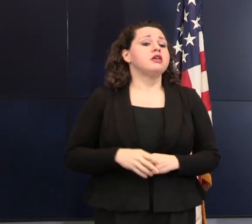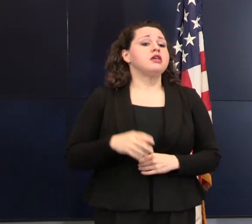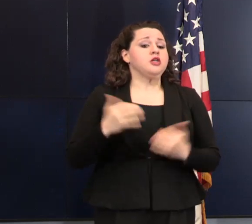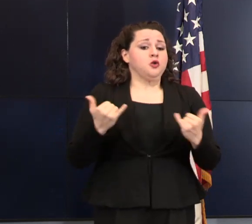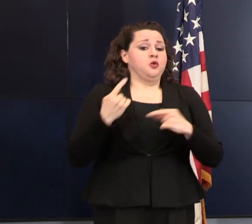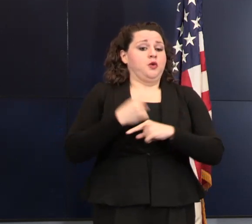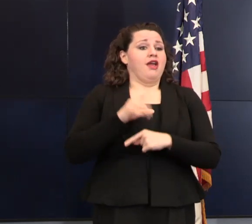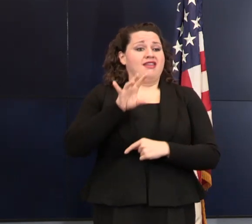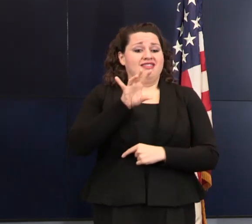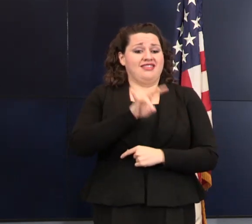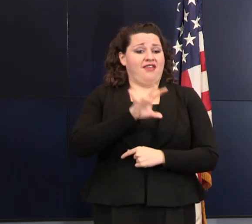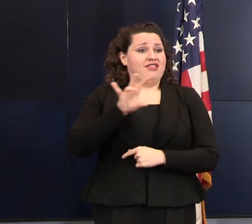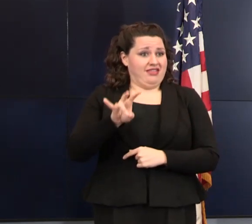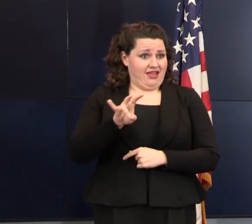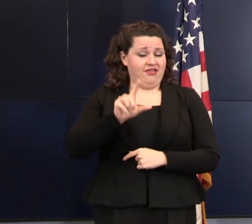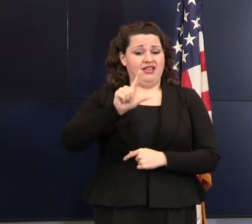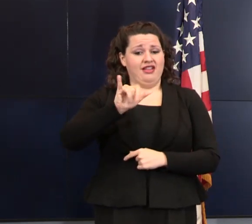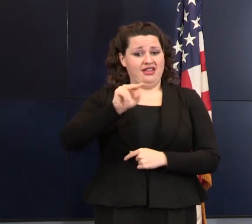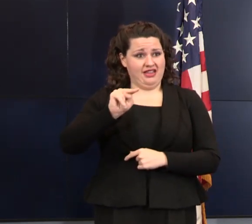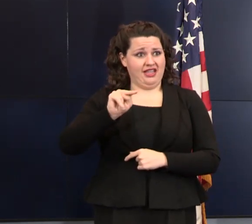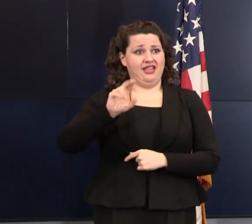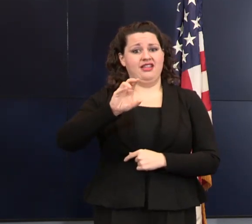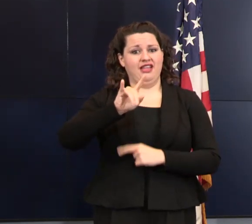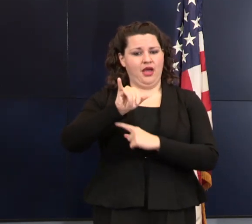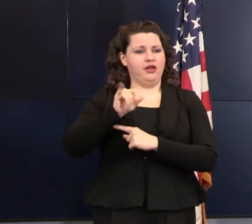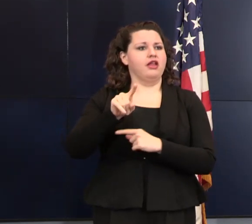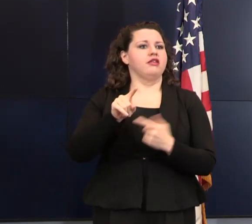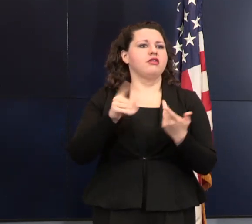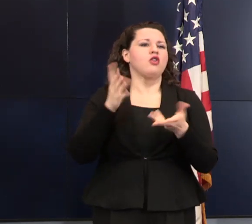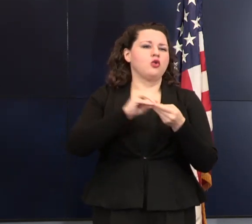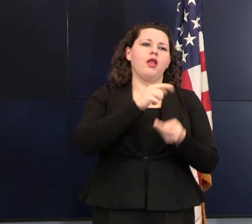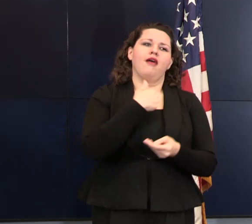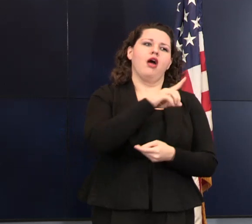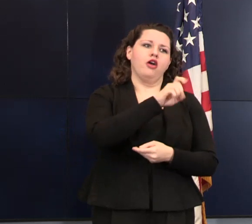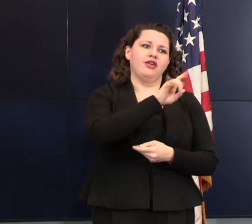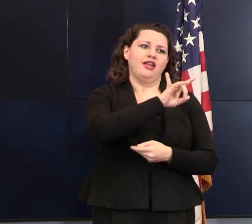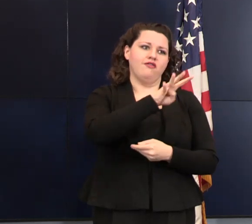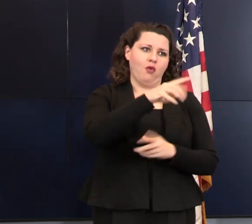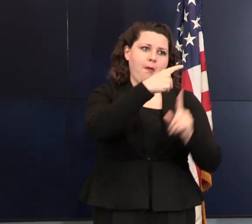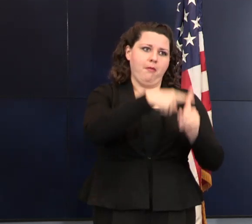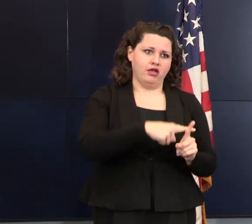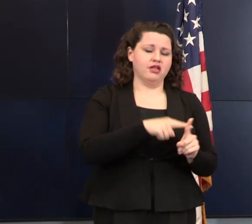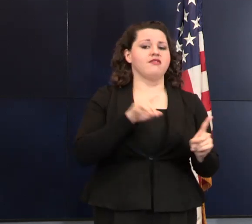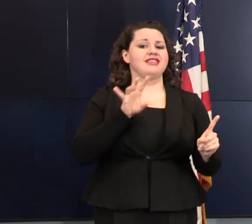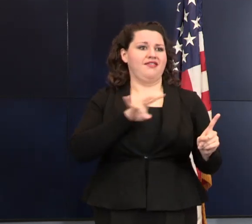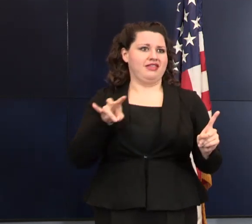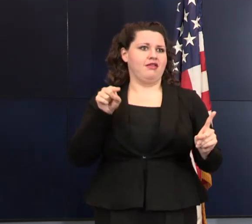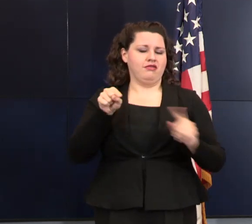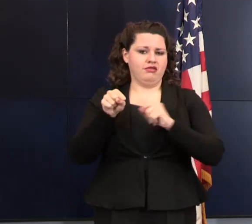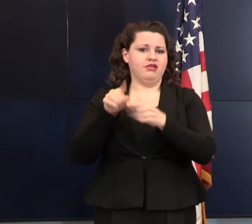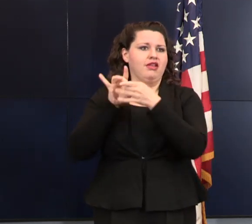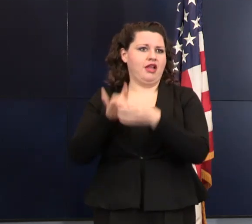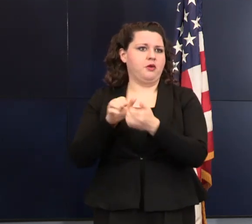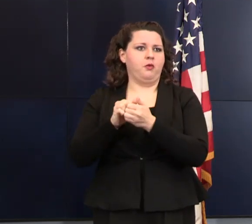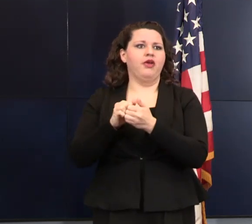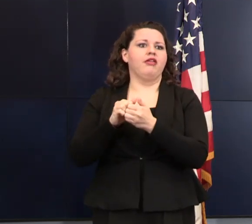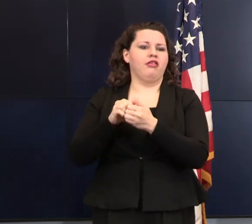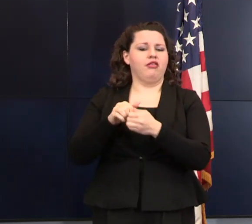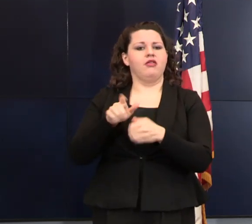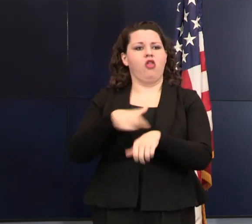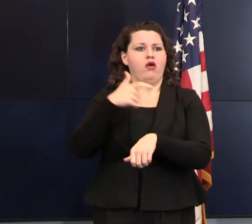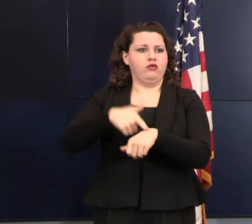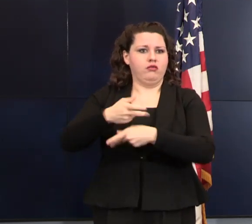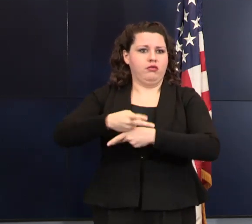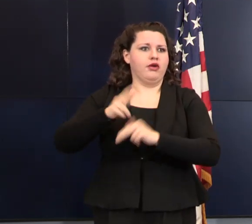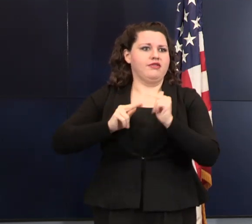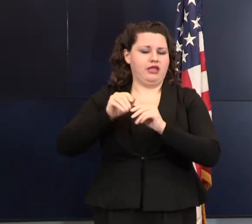today, 77 of Lynn County's 184 total positive COVID cases are related to an outbreak in a single